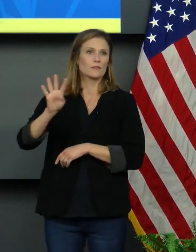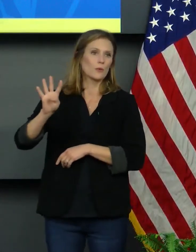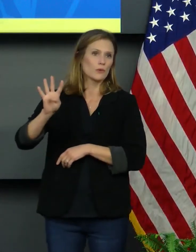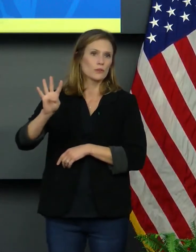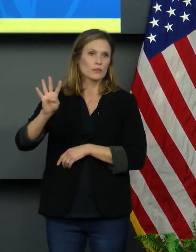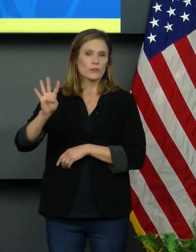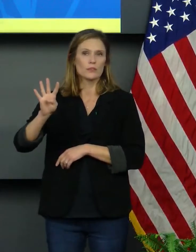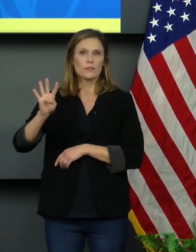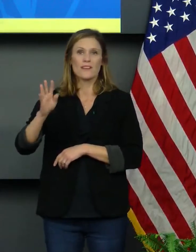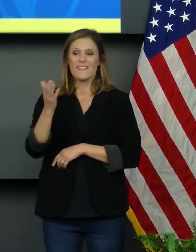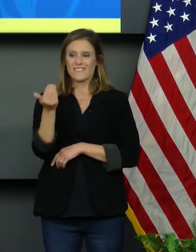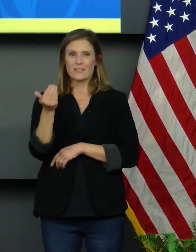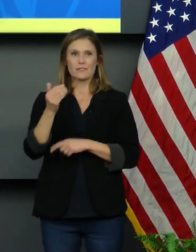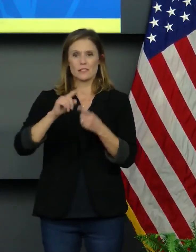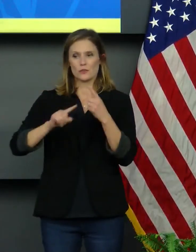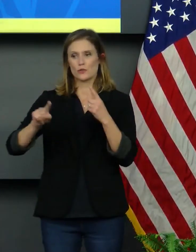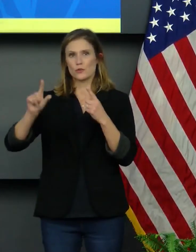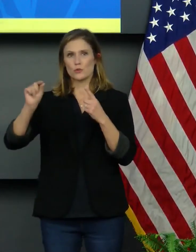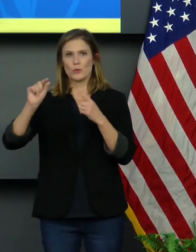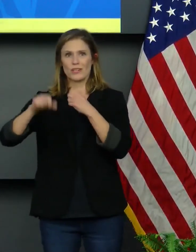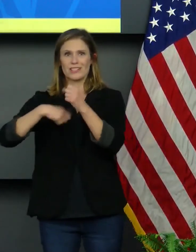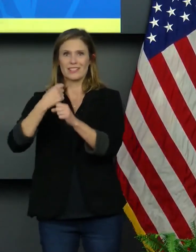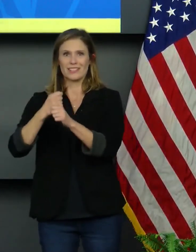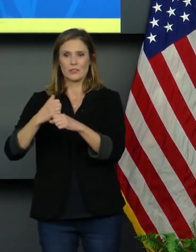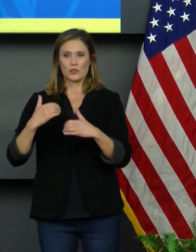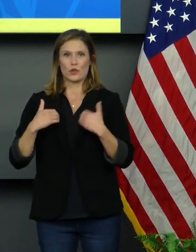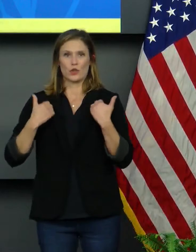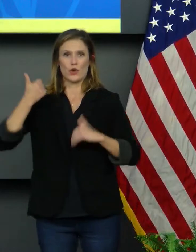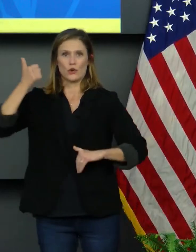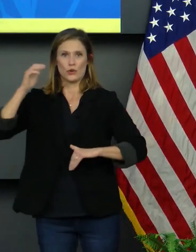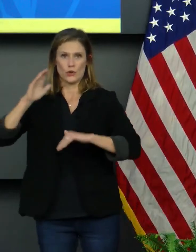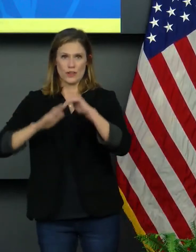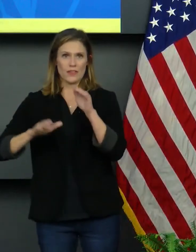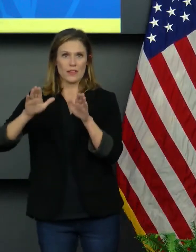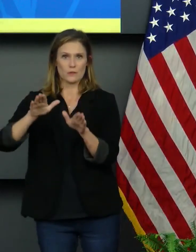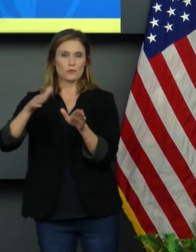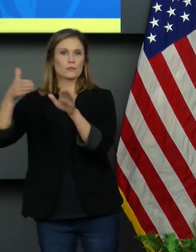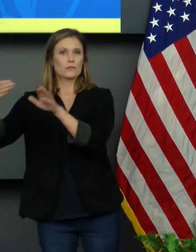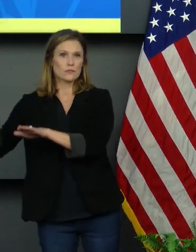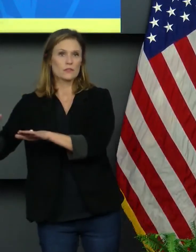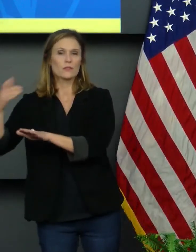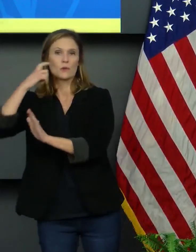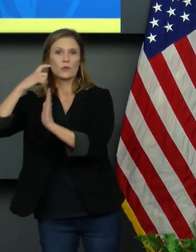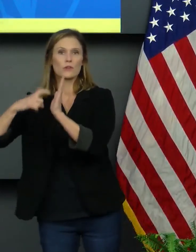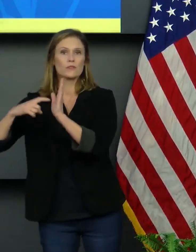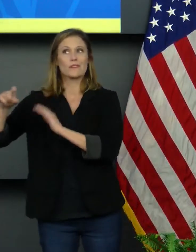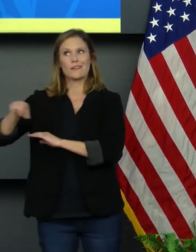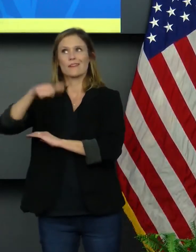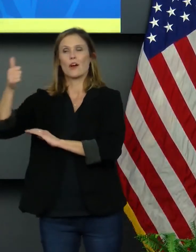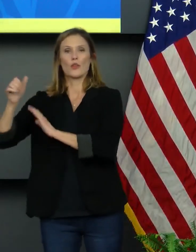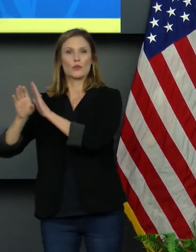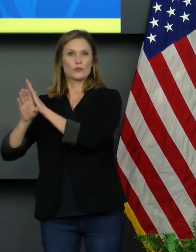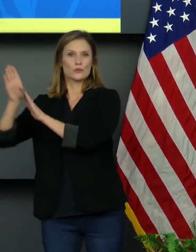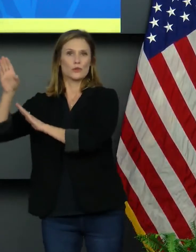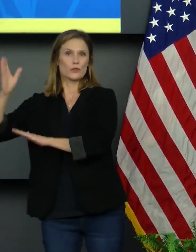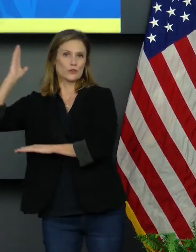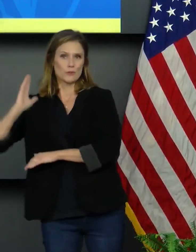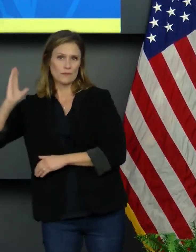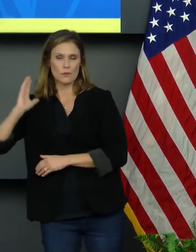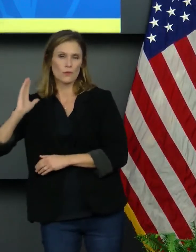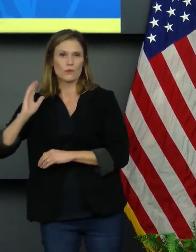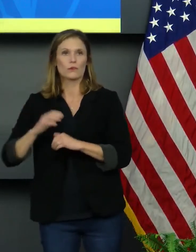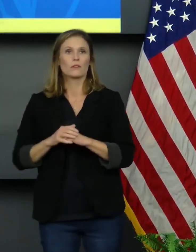That is 15 to 20 years younger than the mortalities that we saw at any prior surge before,